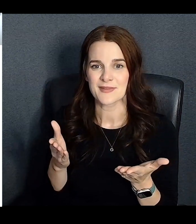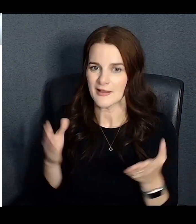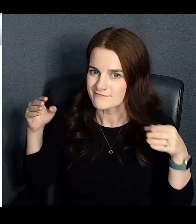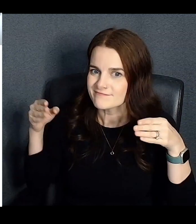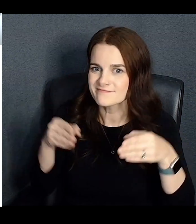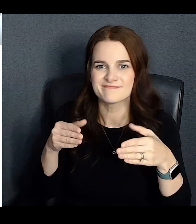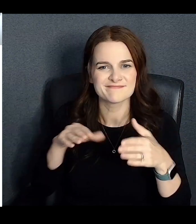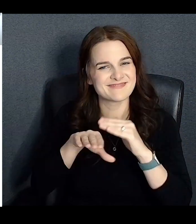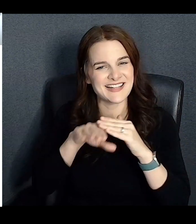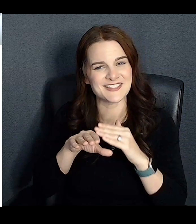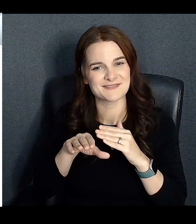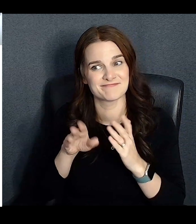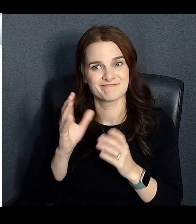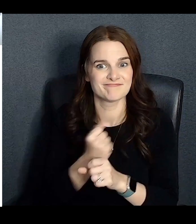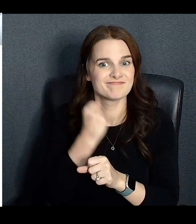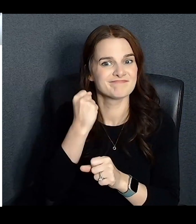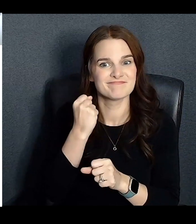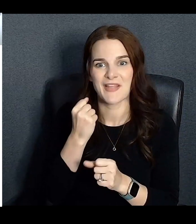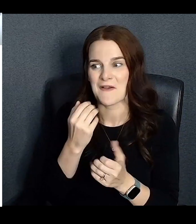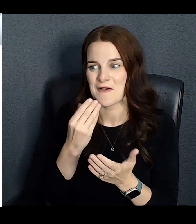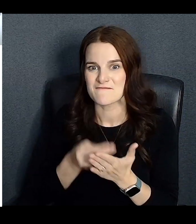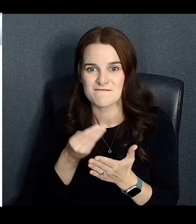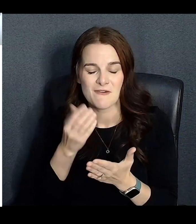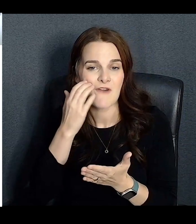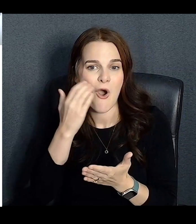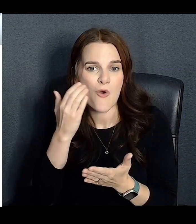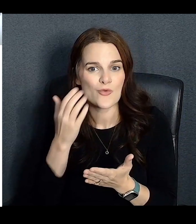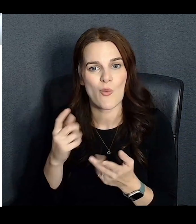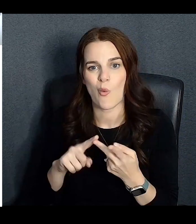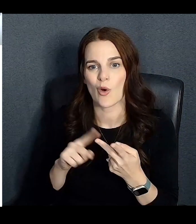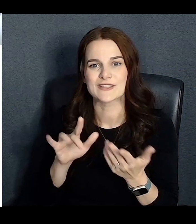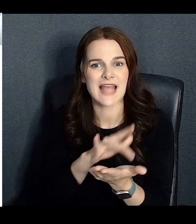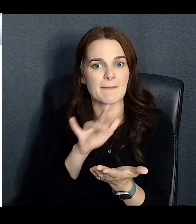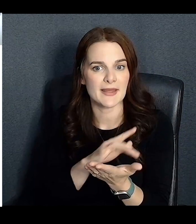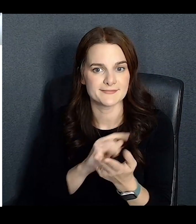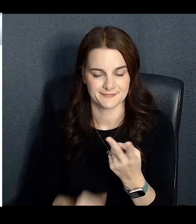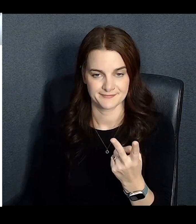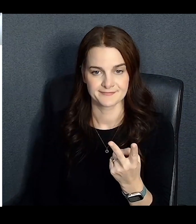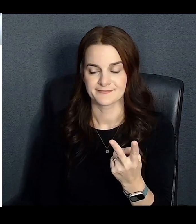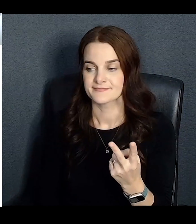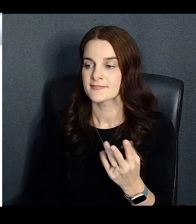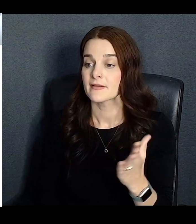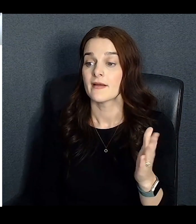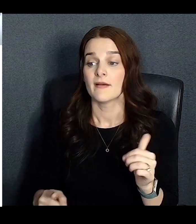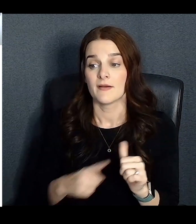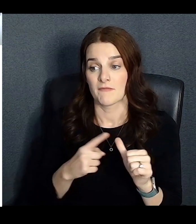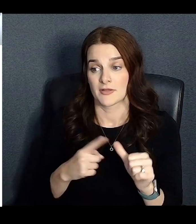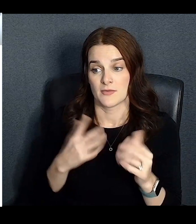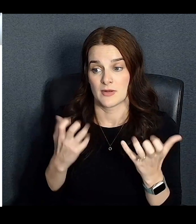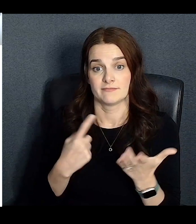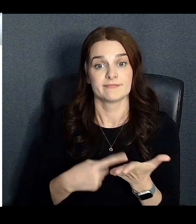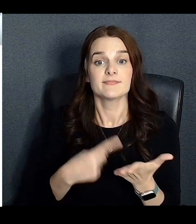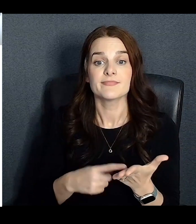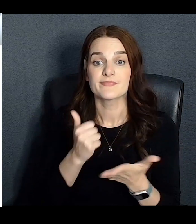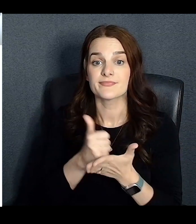specifically around getting access to a phone or a tablet. So the first program that I want to highlight from Tech Owl is